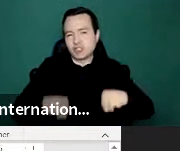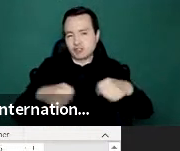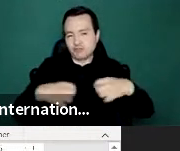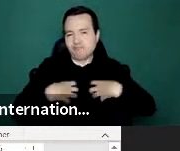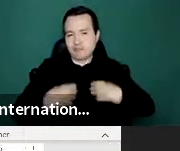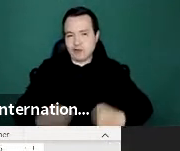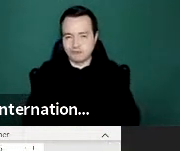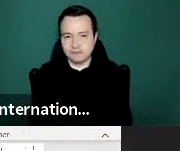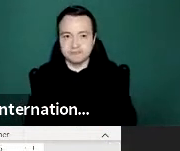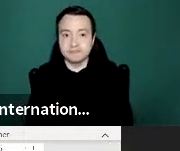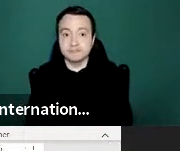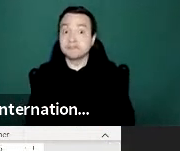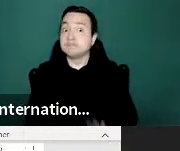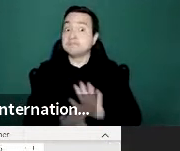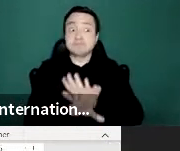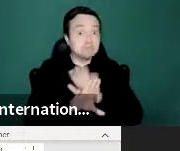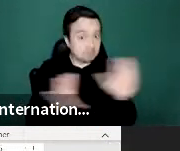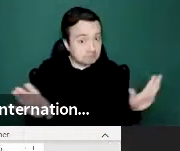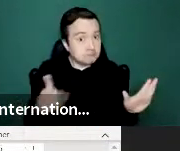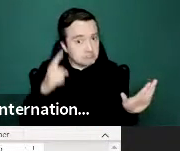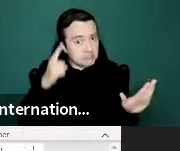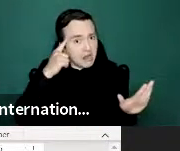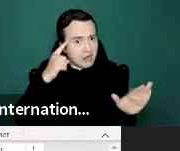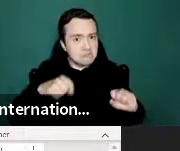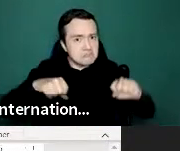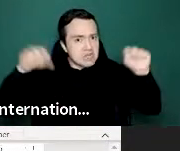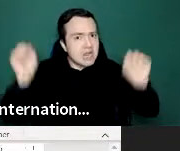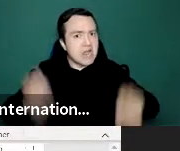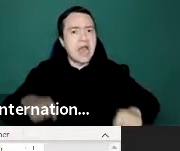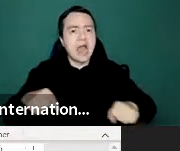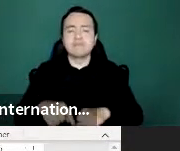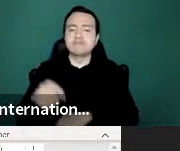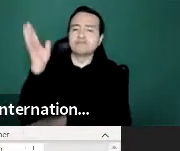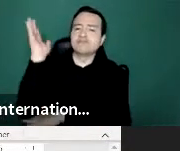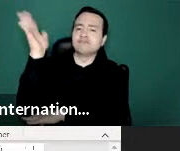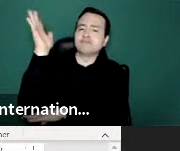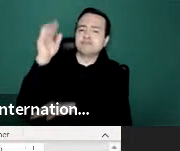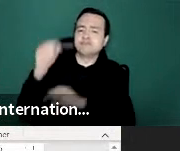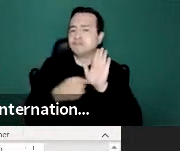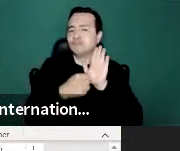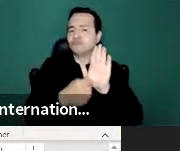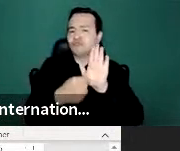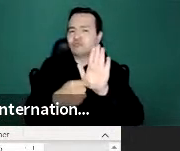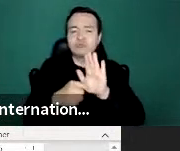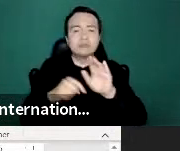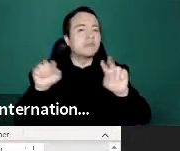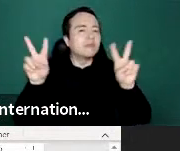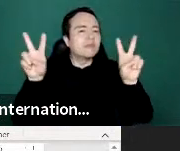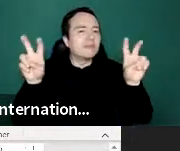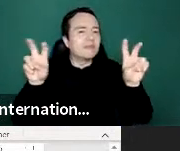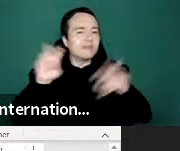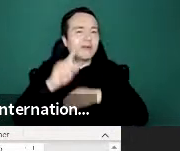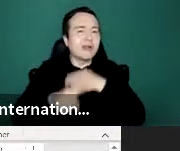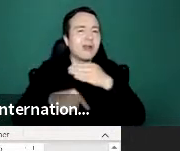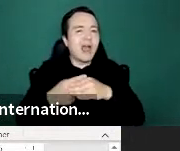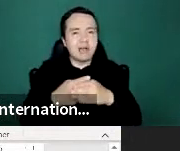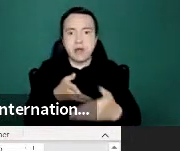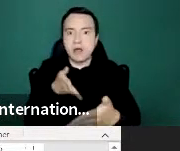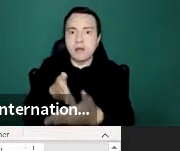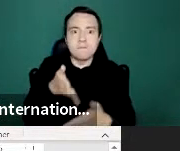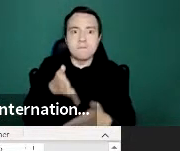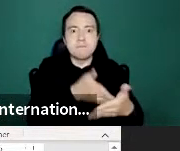presentation on access barriers that hinder the achievement of universal health in the Americas. Our presenter